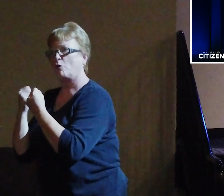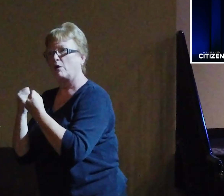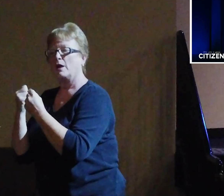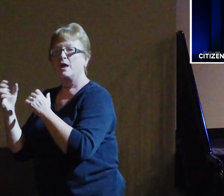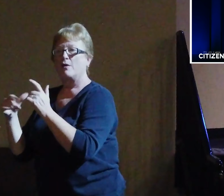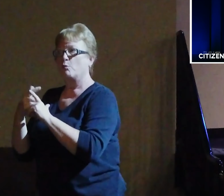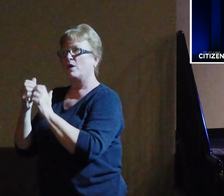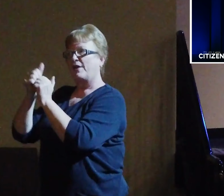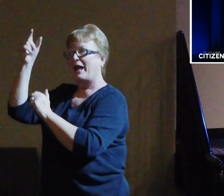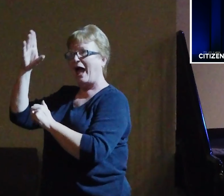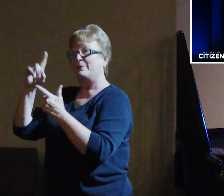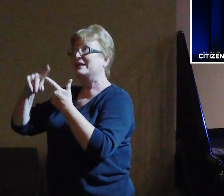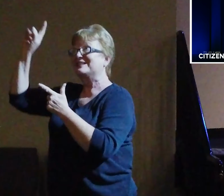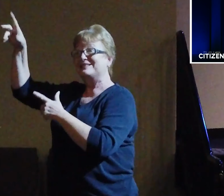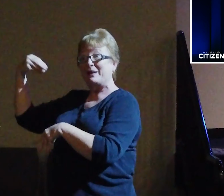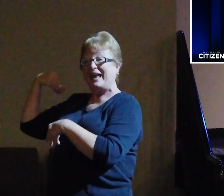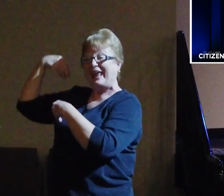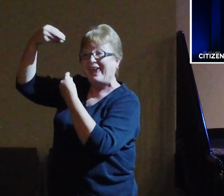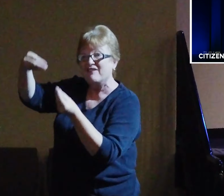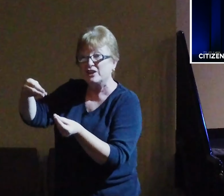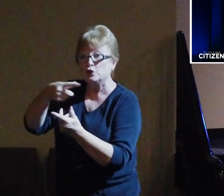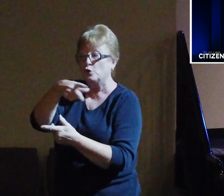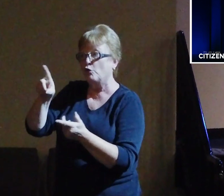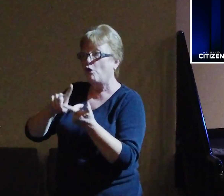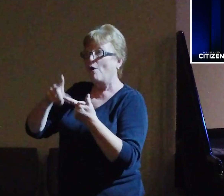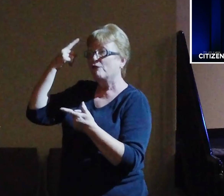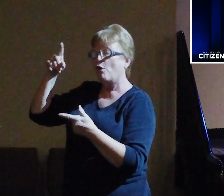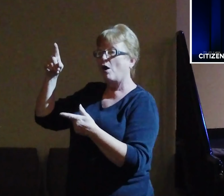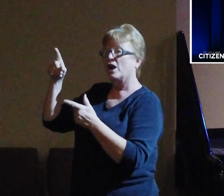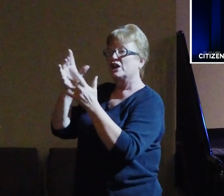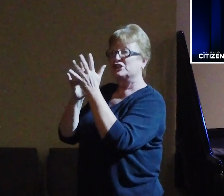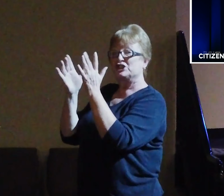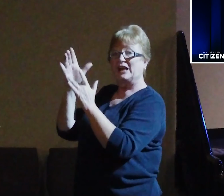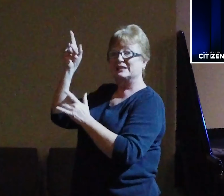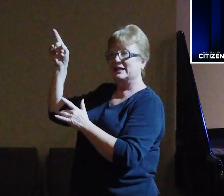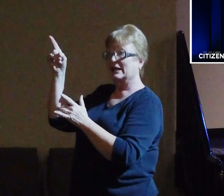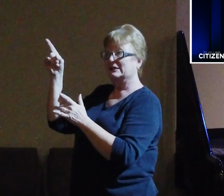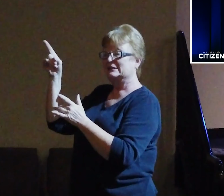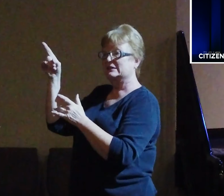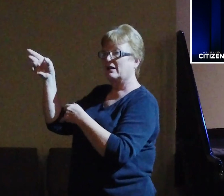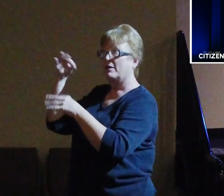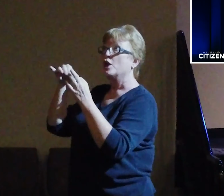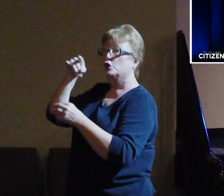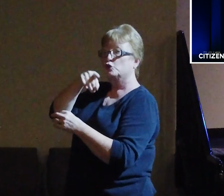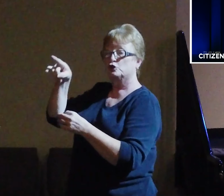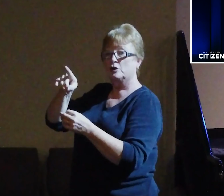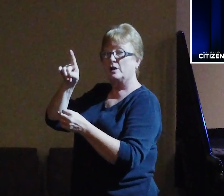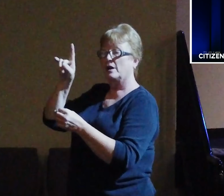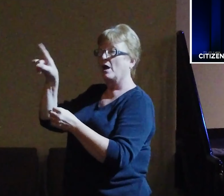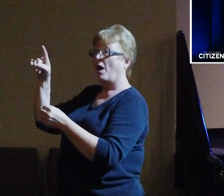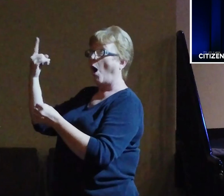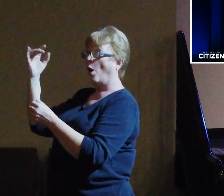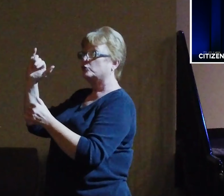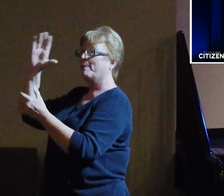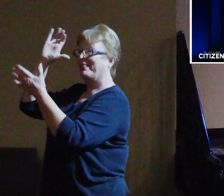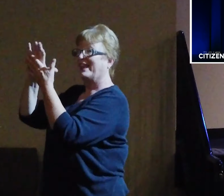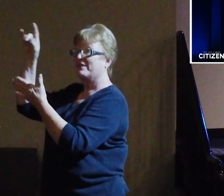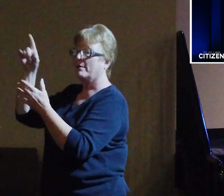For it has been granted to you that for the sake of Christ, you should not only believe in him, but also